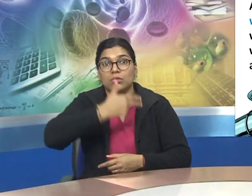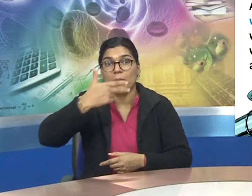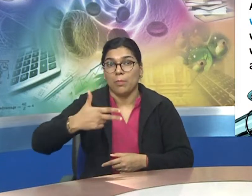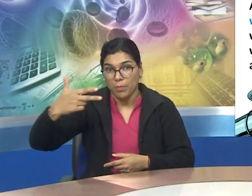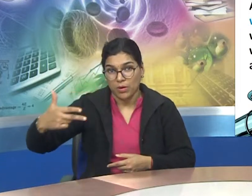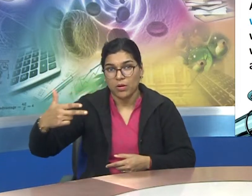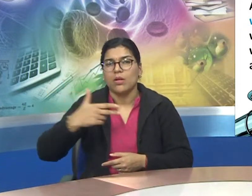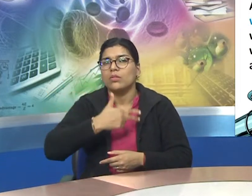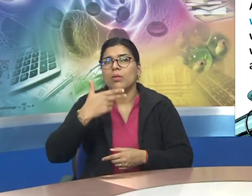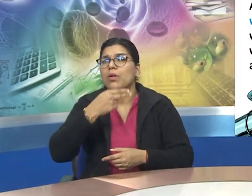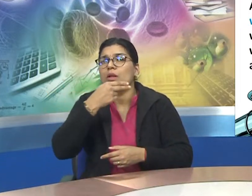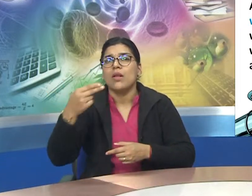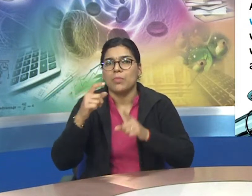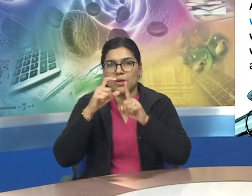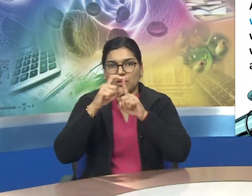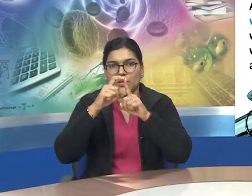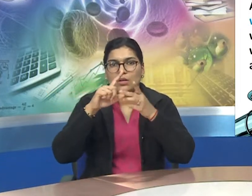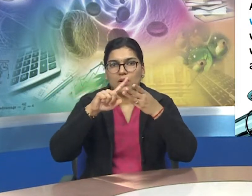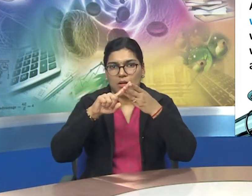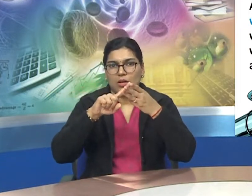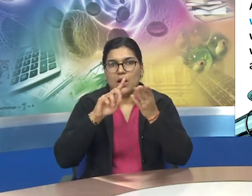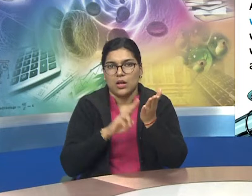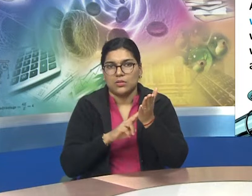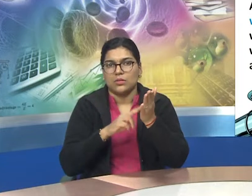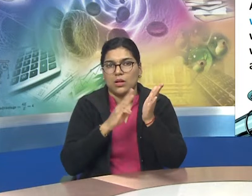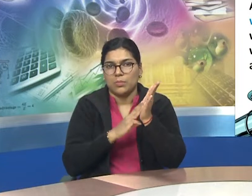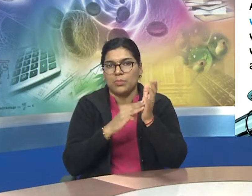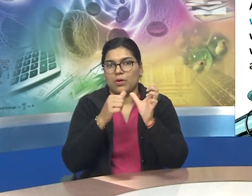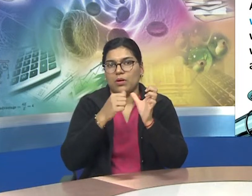And there is another place, which is Denmark.